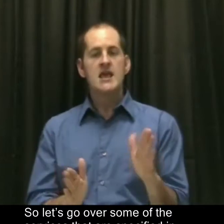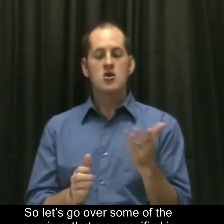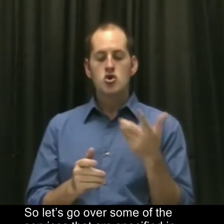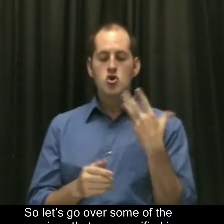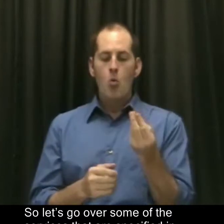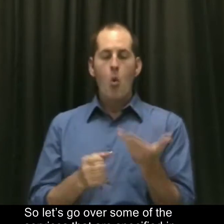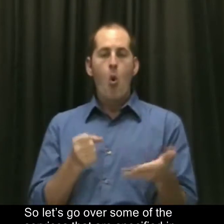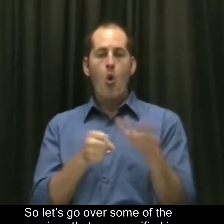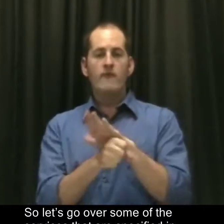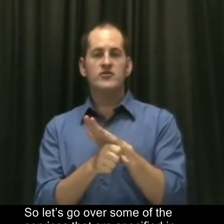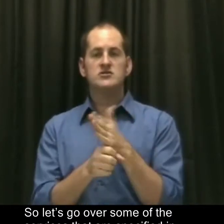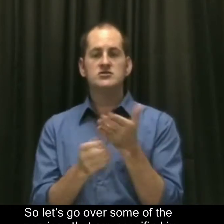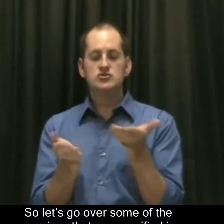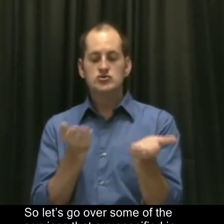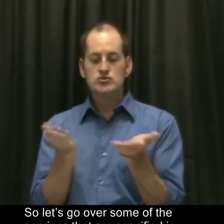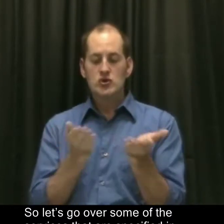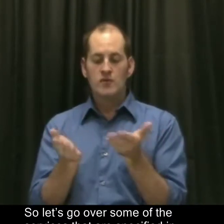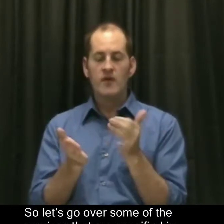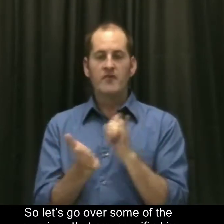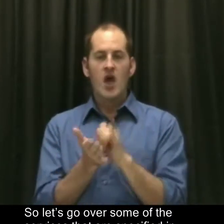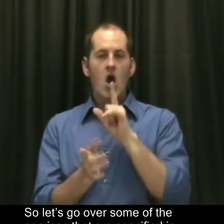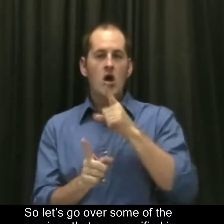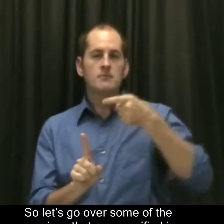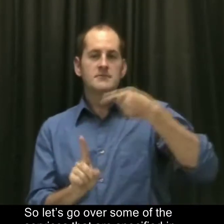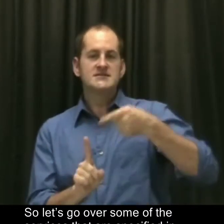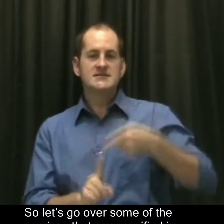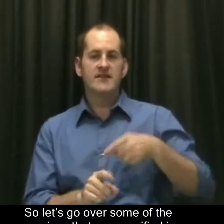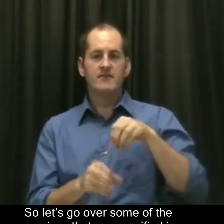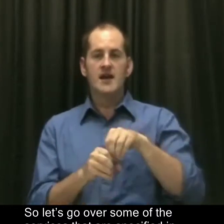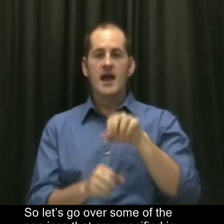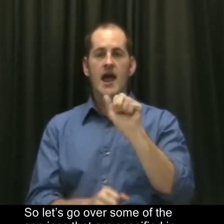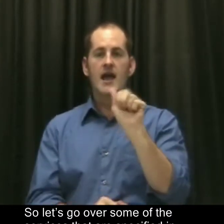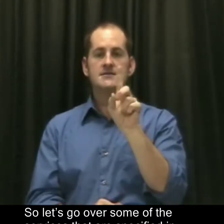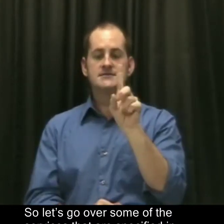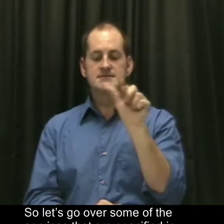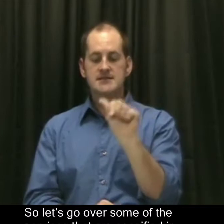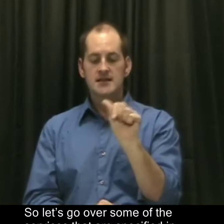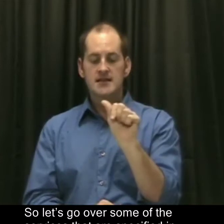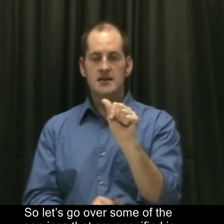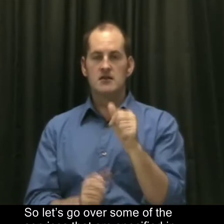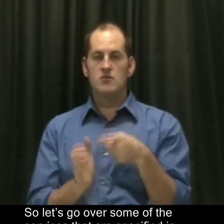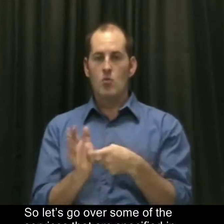So, let's go over some of the services that are specified in the ADA regulations.